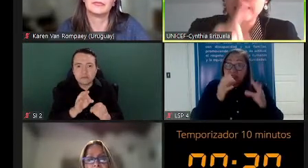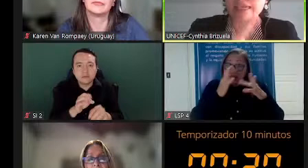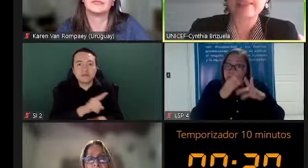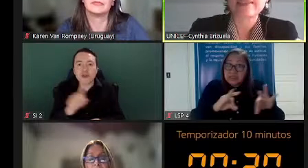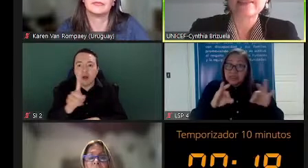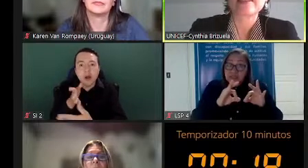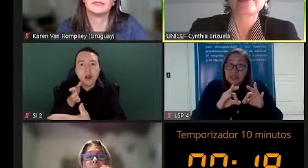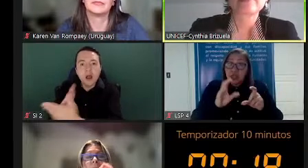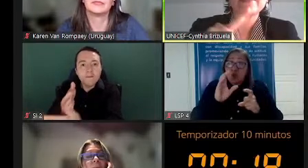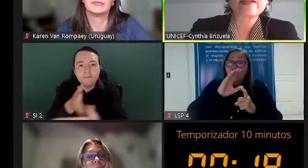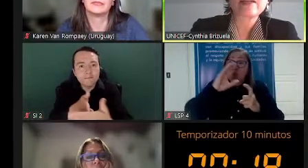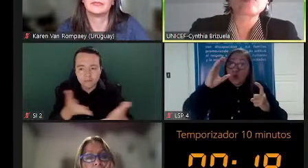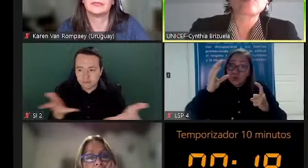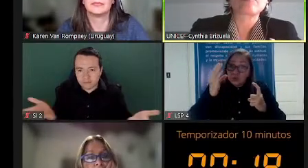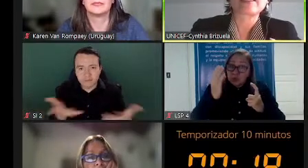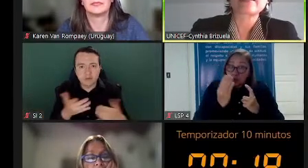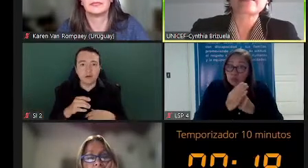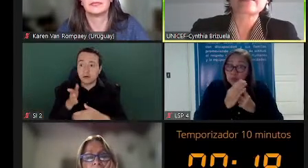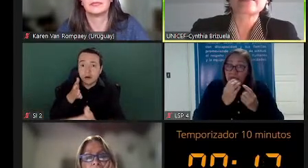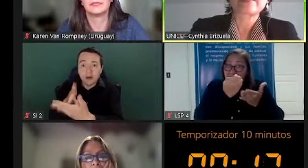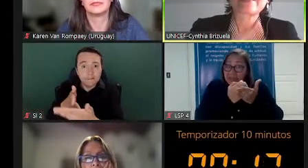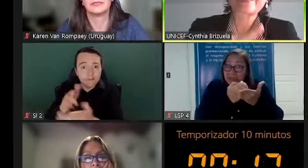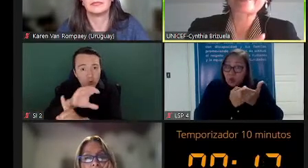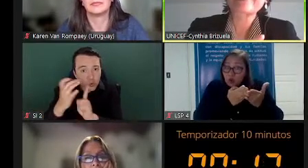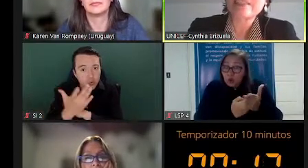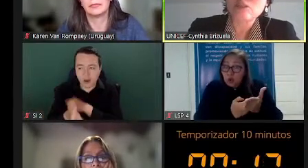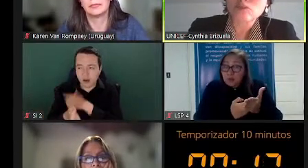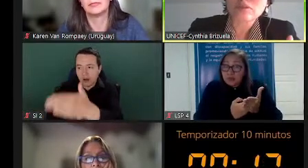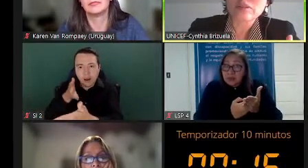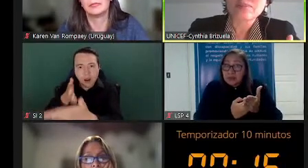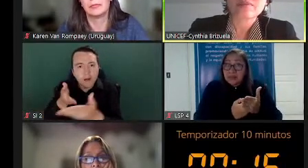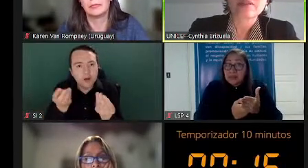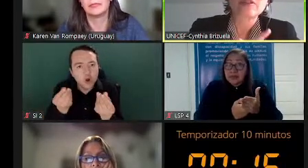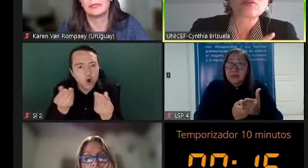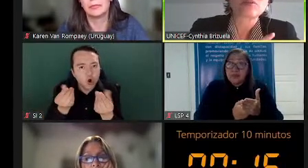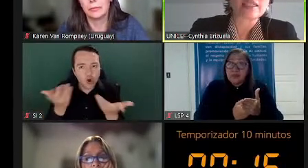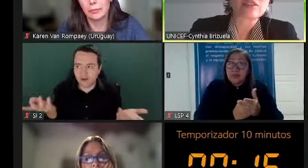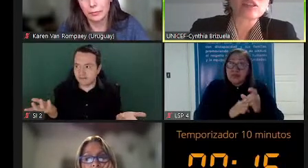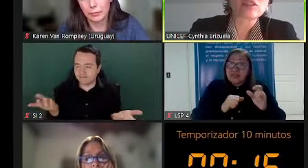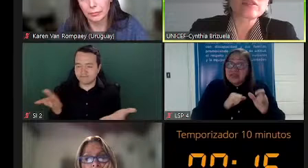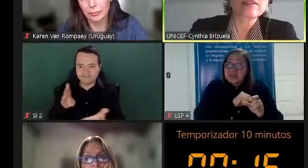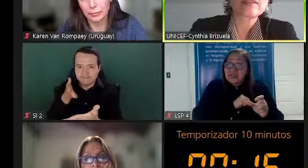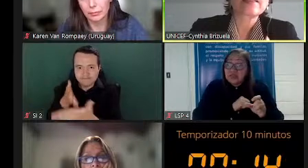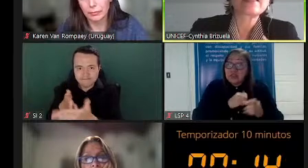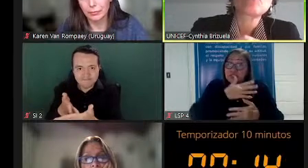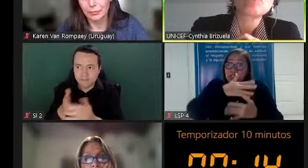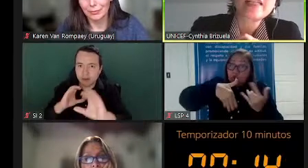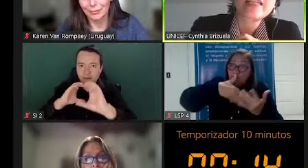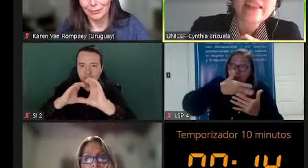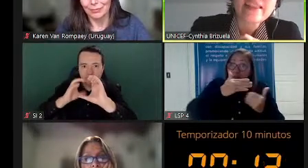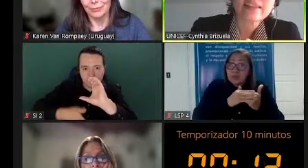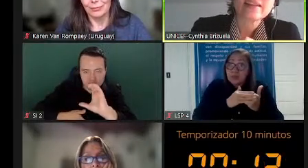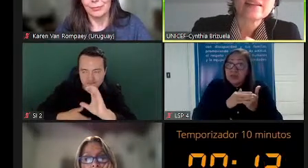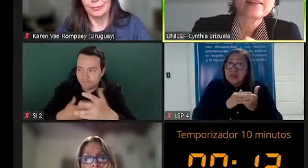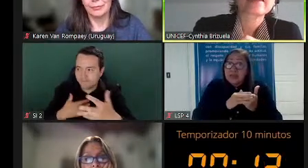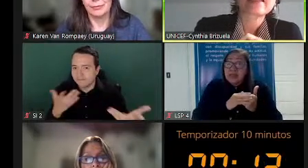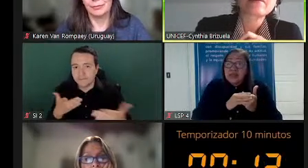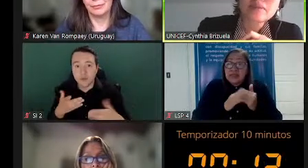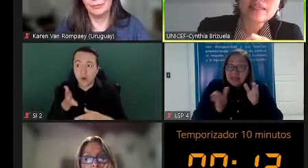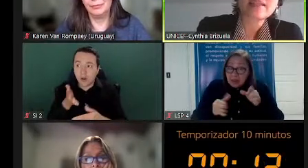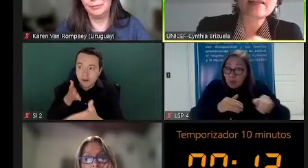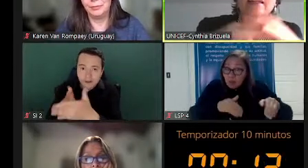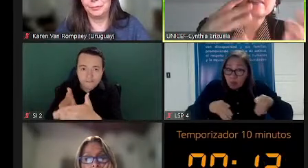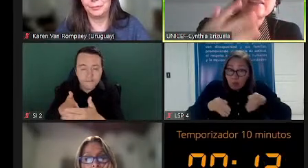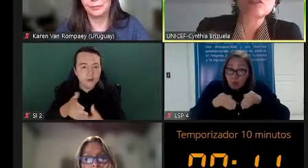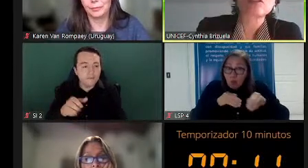the no traditional it is implies substituting the traditional notion that we need to rescue children and